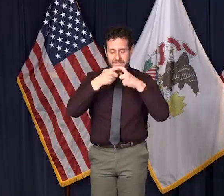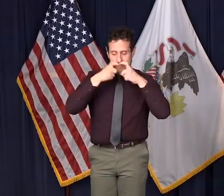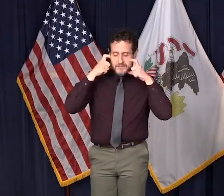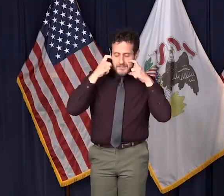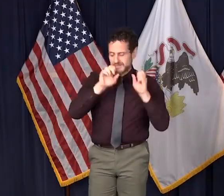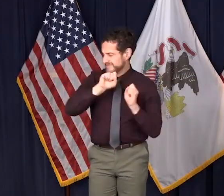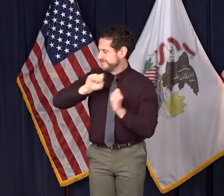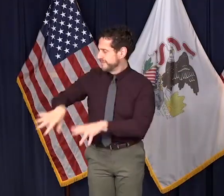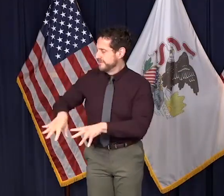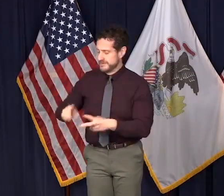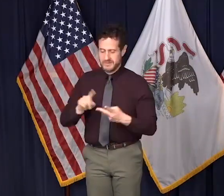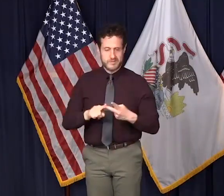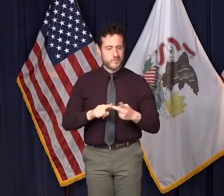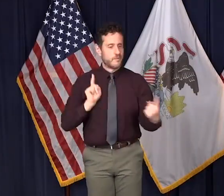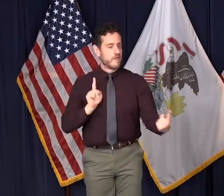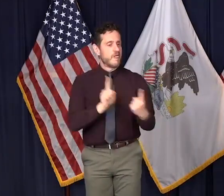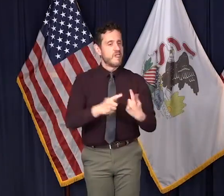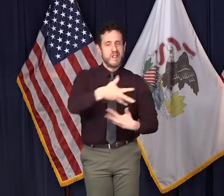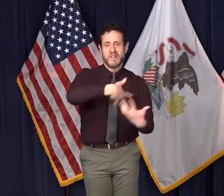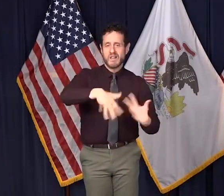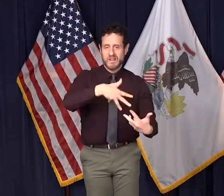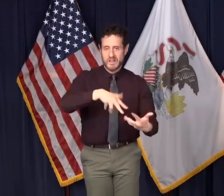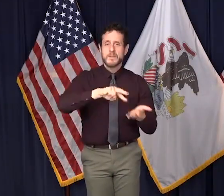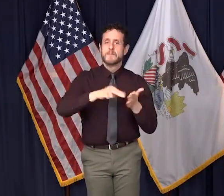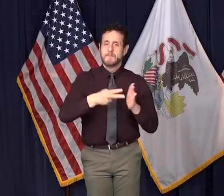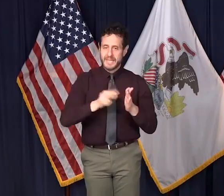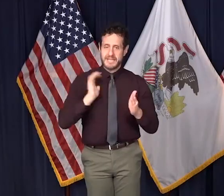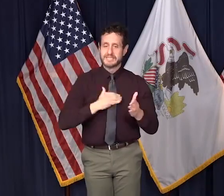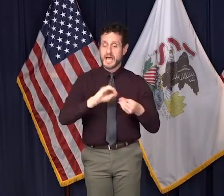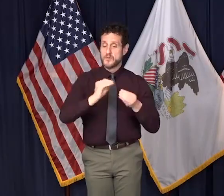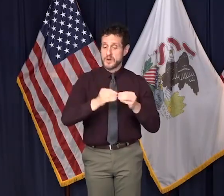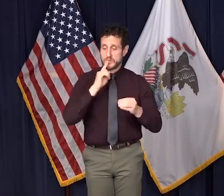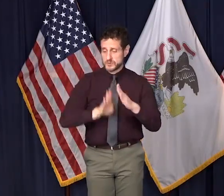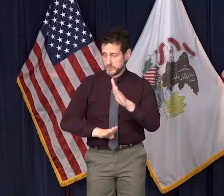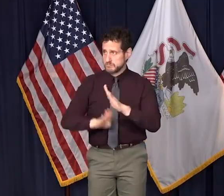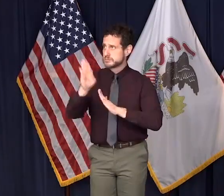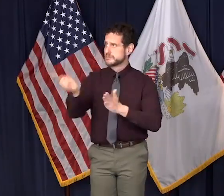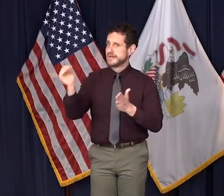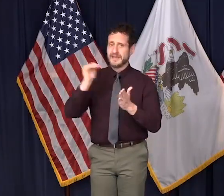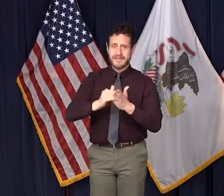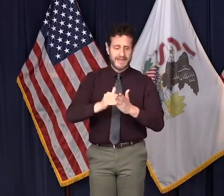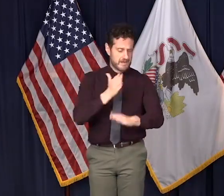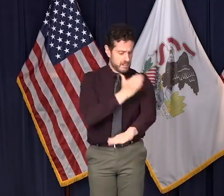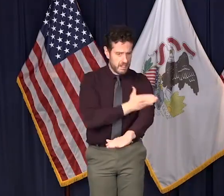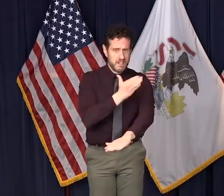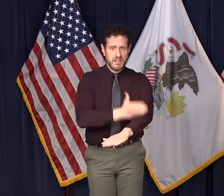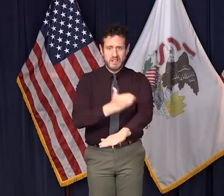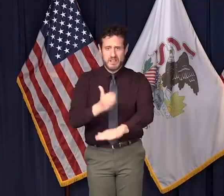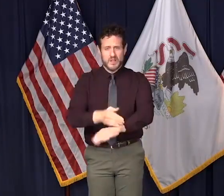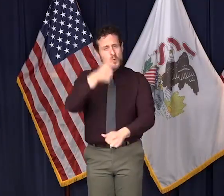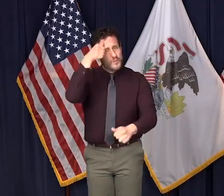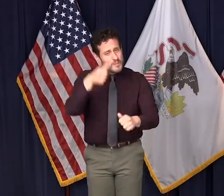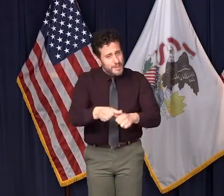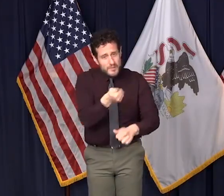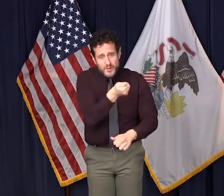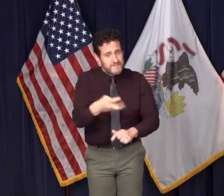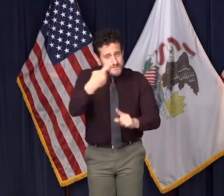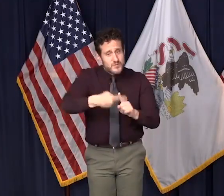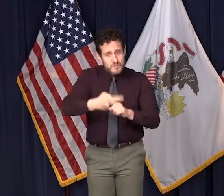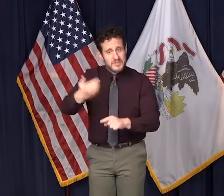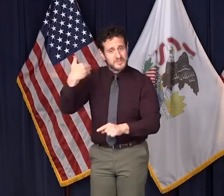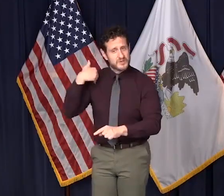what will take us back to the era that we were just a few short months ago, where we were